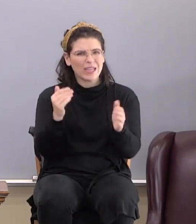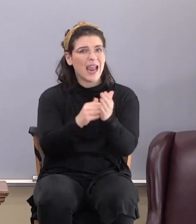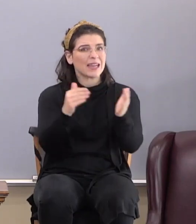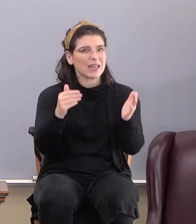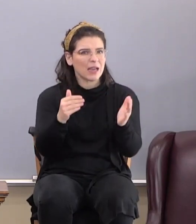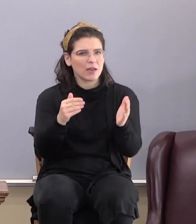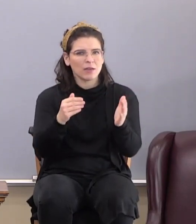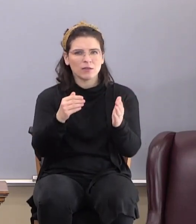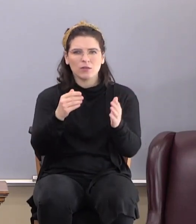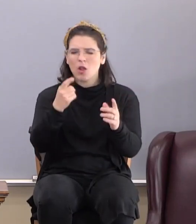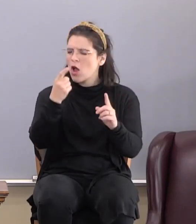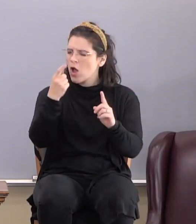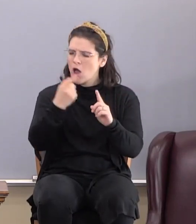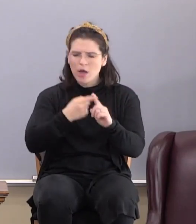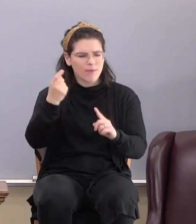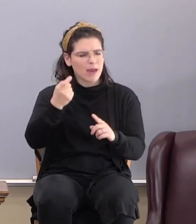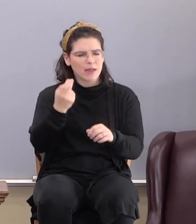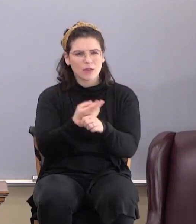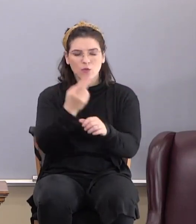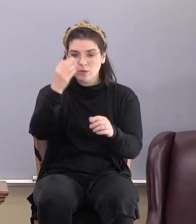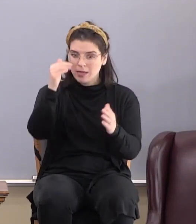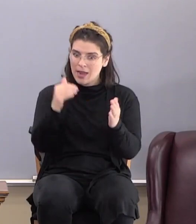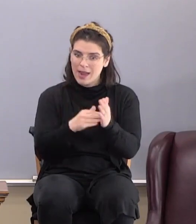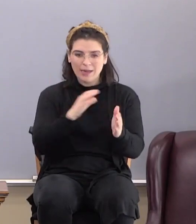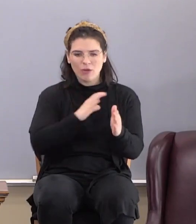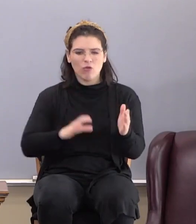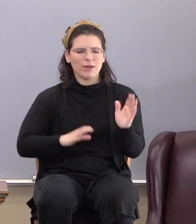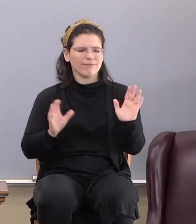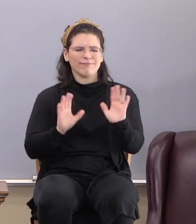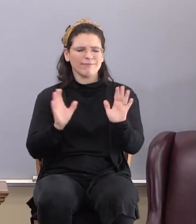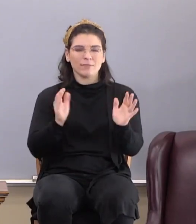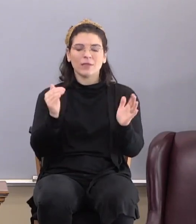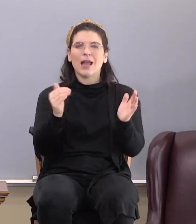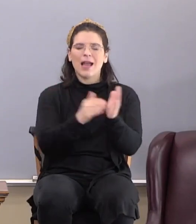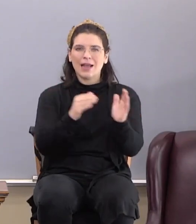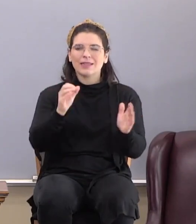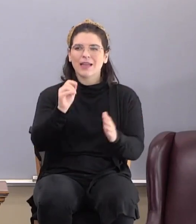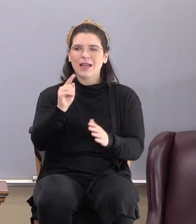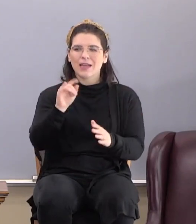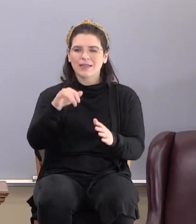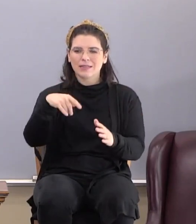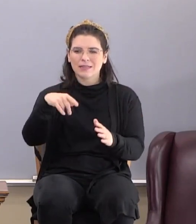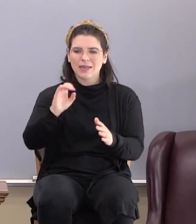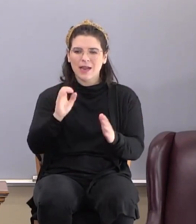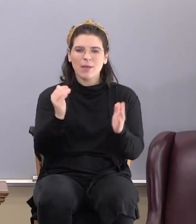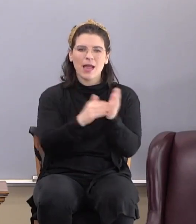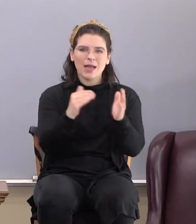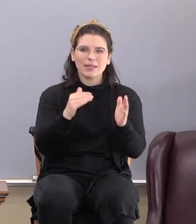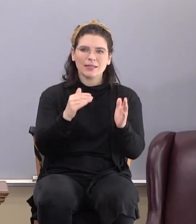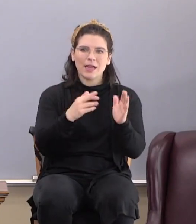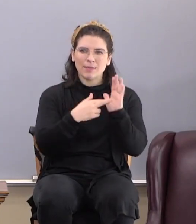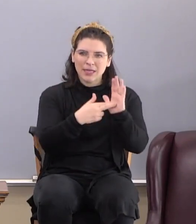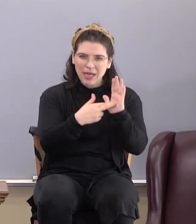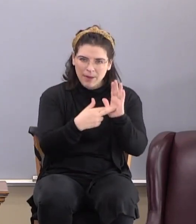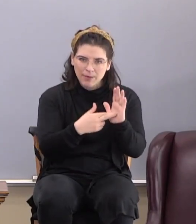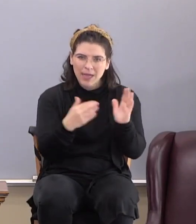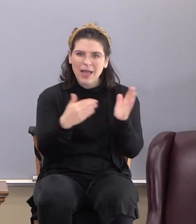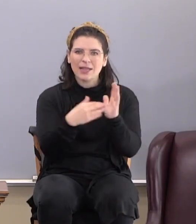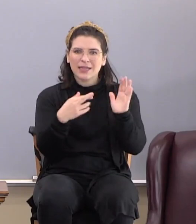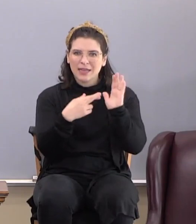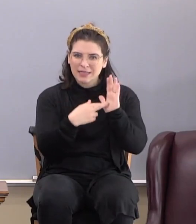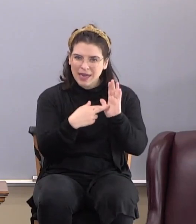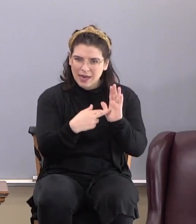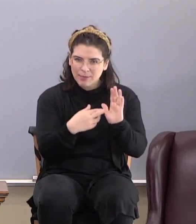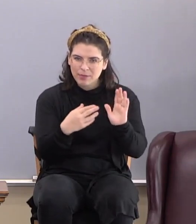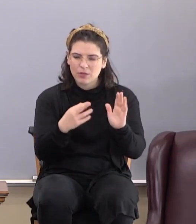think? You see, don't be afraid of the word antitype. Jesus is an antitype,